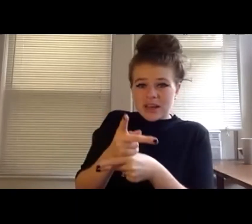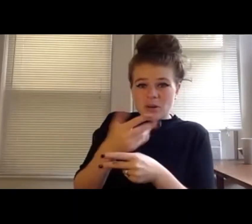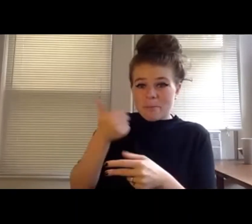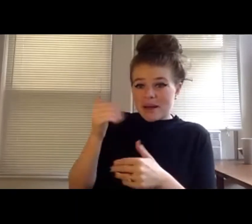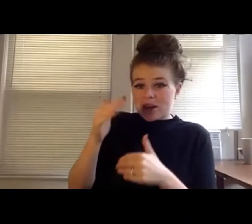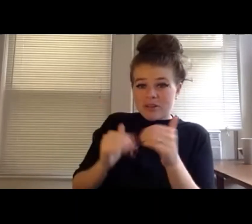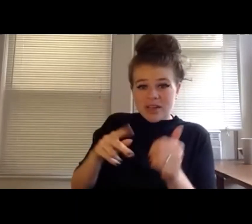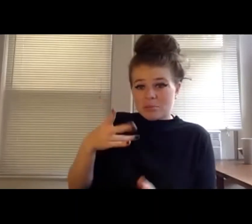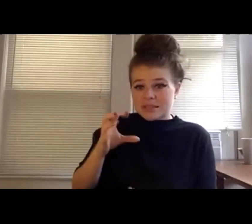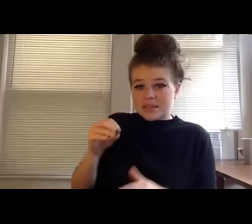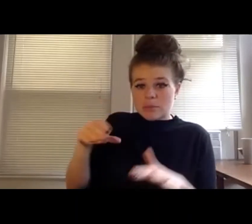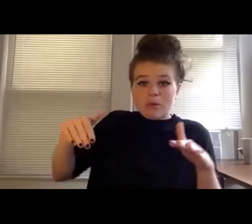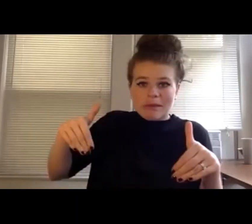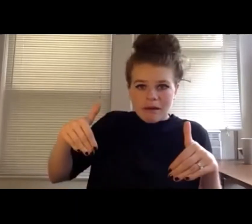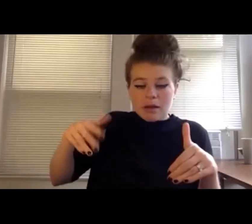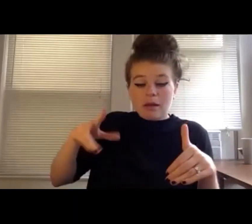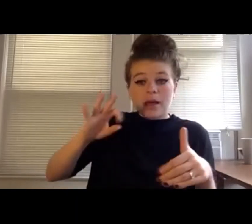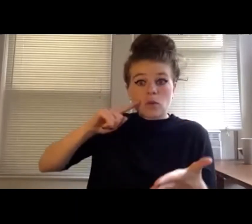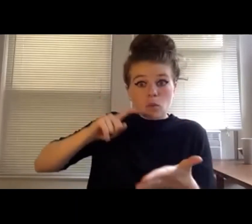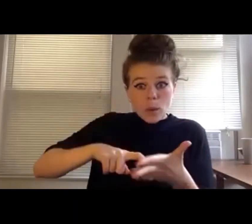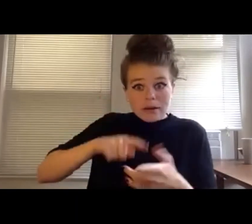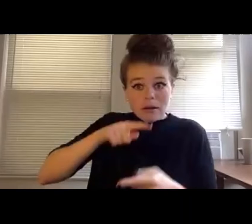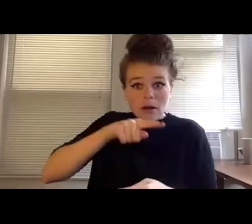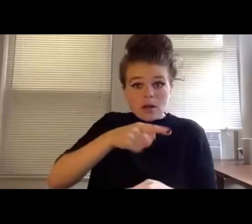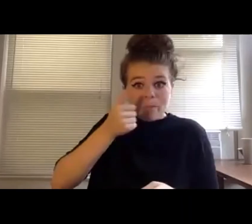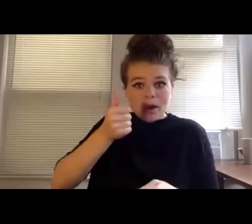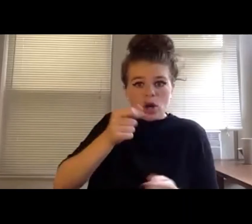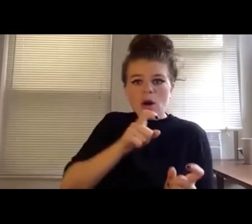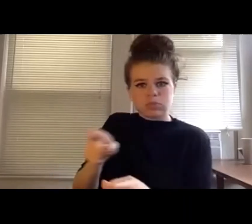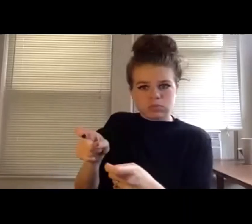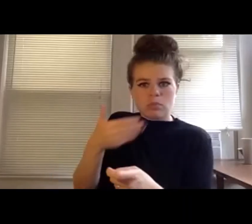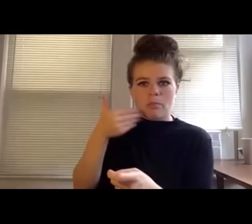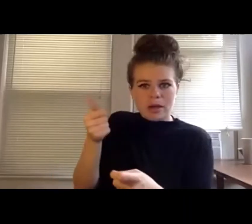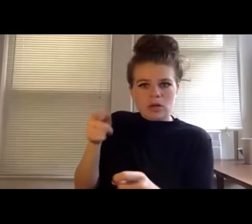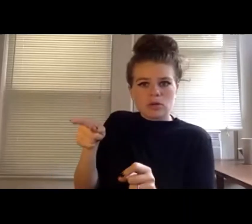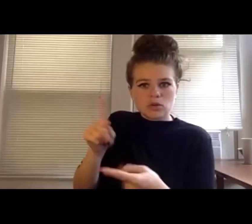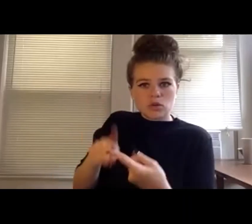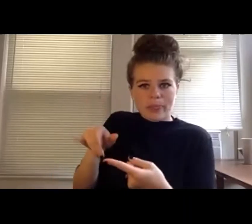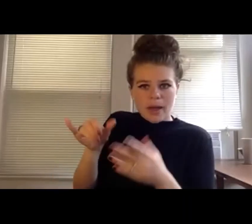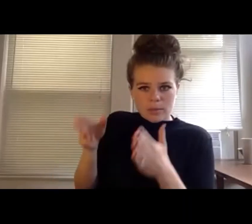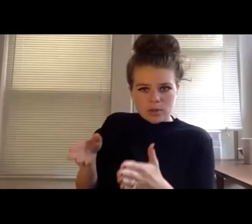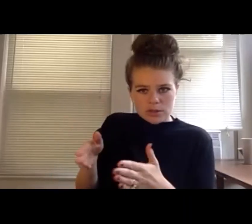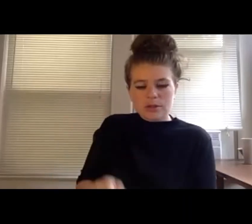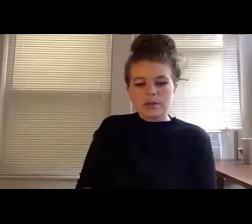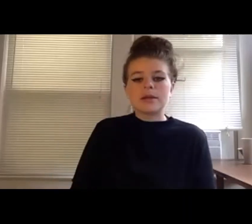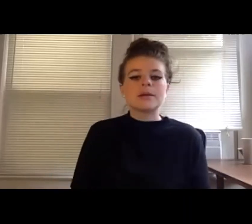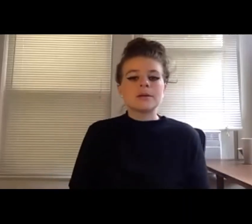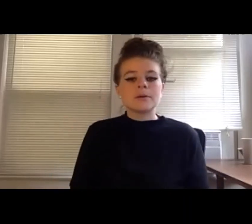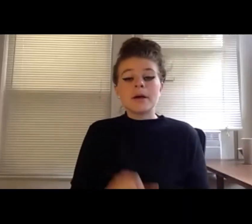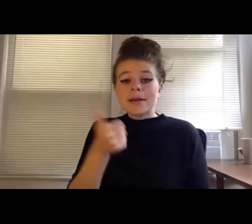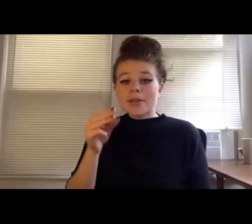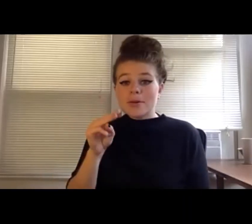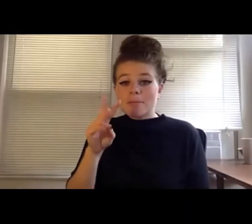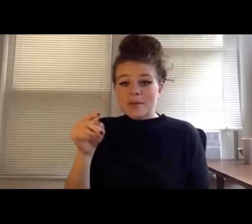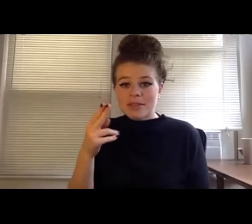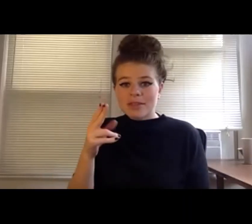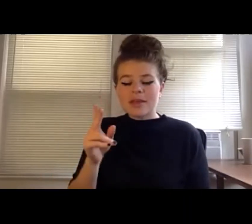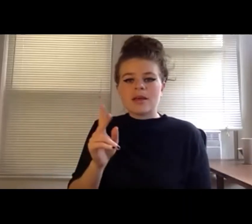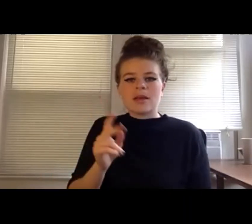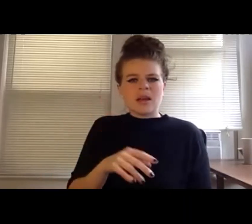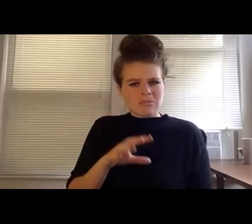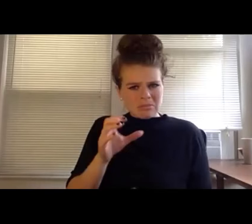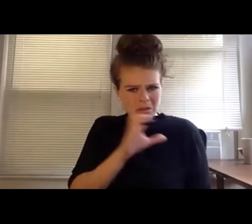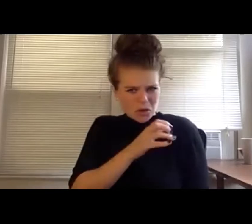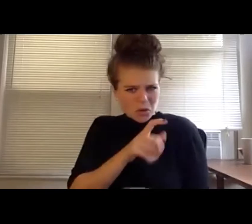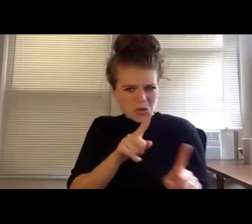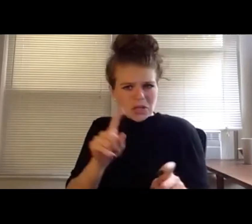the placebo, all right? So the next myth that we get asked a lot is clinical trials are just to test